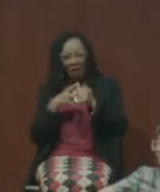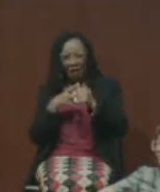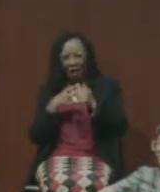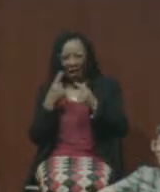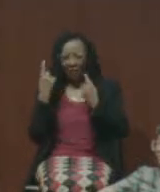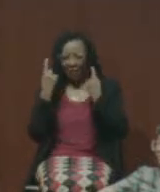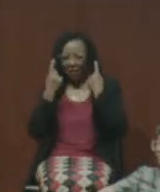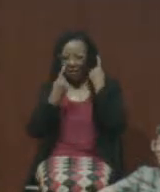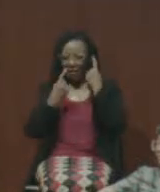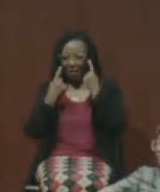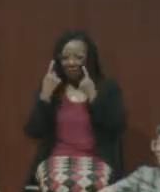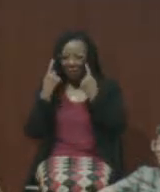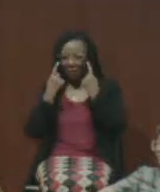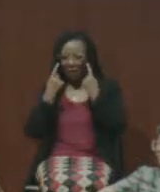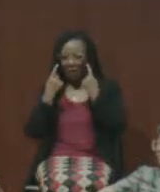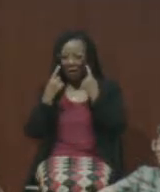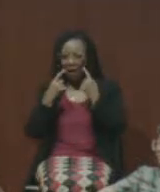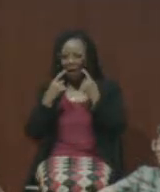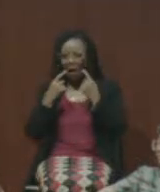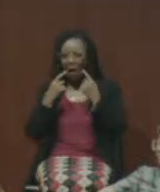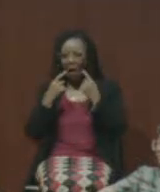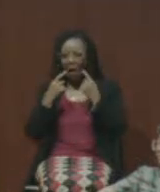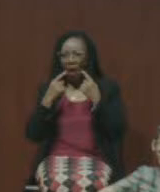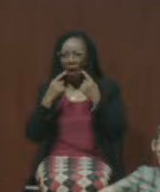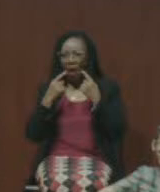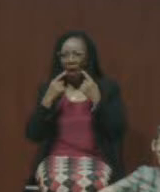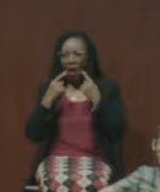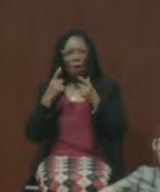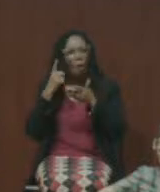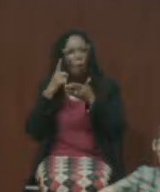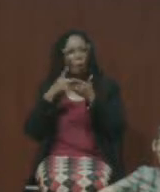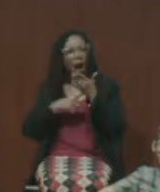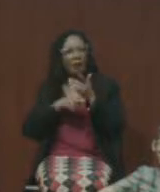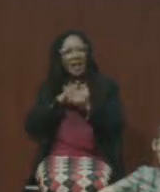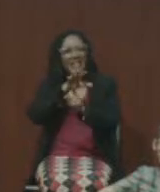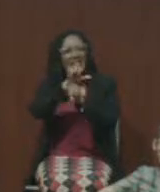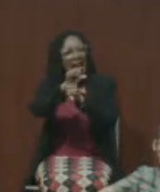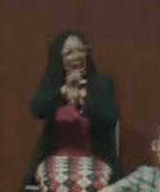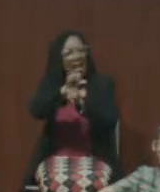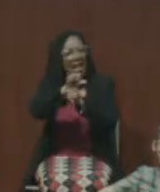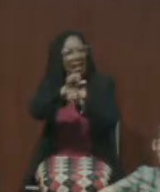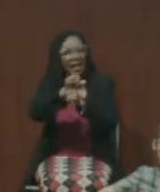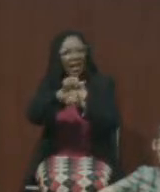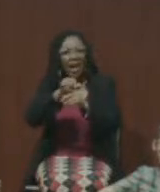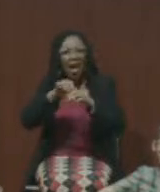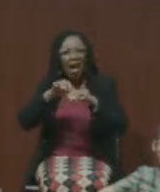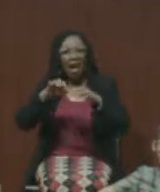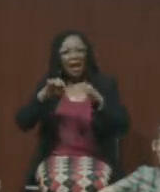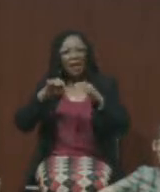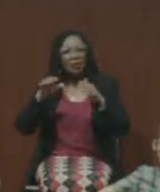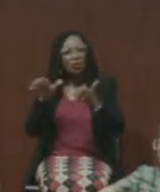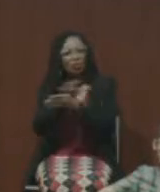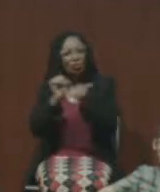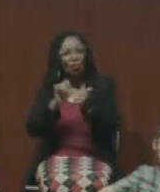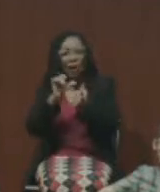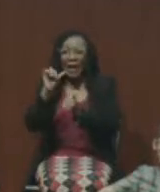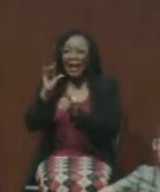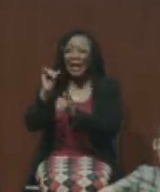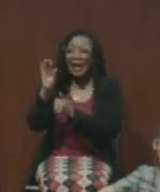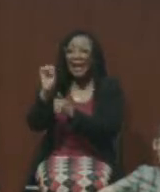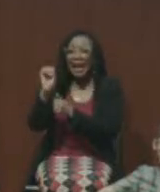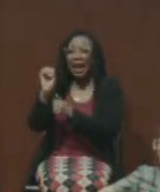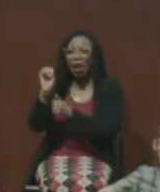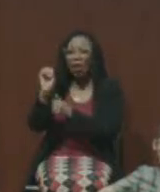Israeli settler colonialism are attacking and how they are attacking care. And there are two ways in